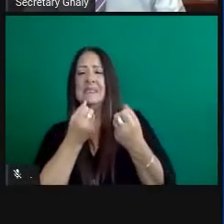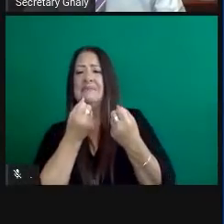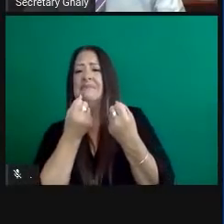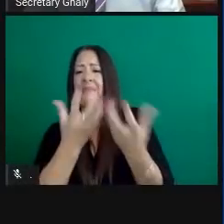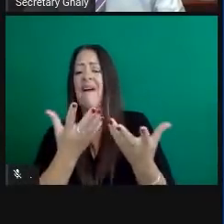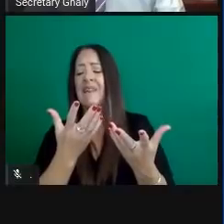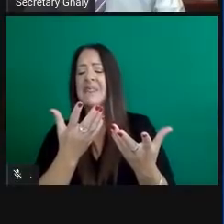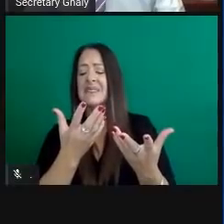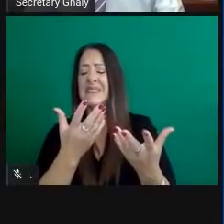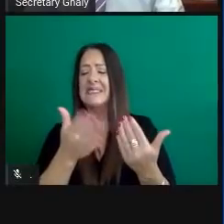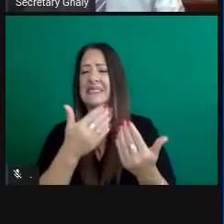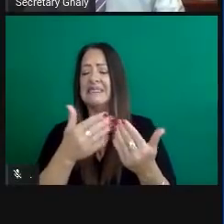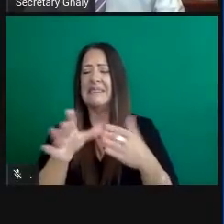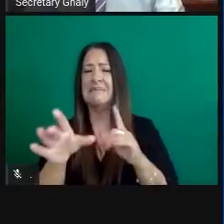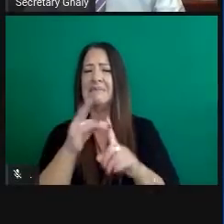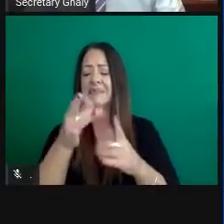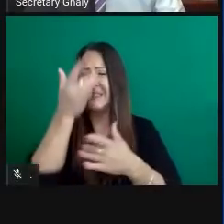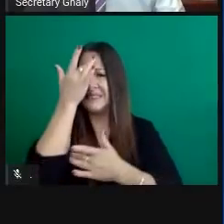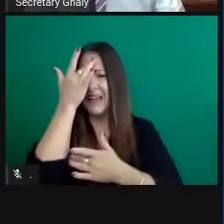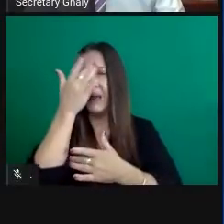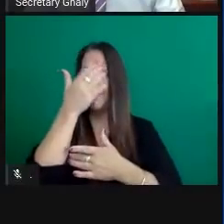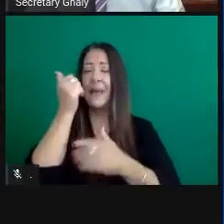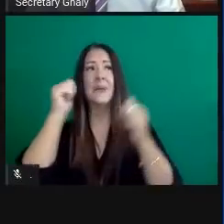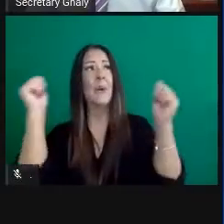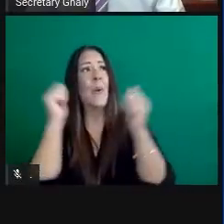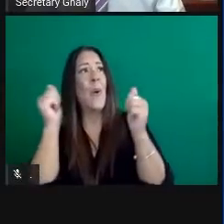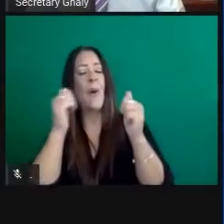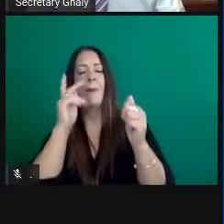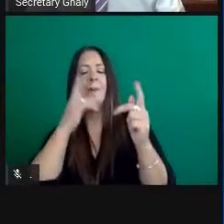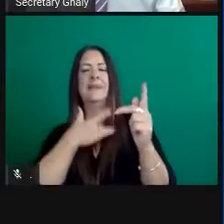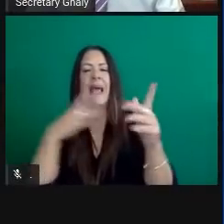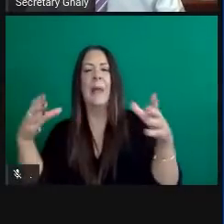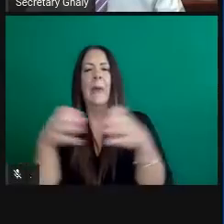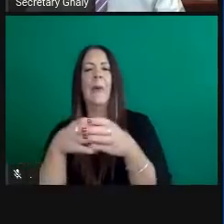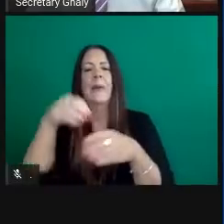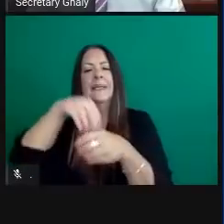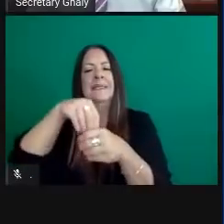the increased spread that we're seeing across the nation and the globe.